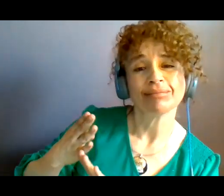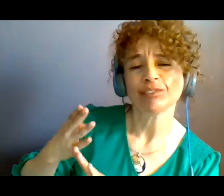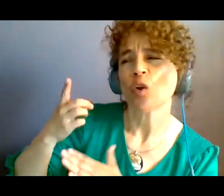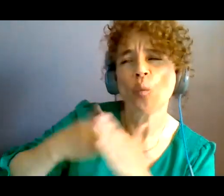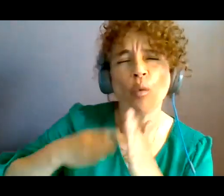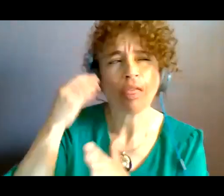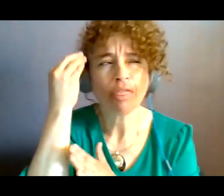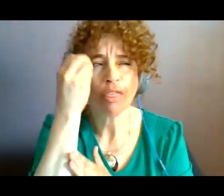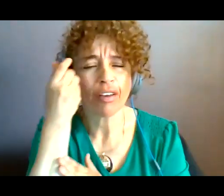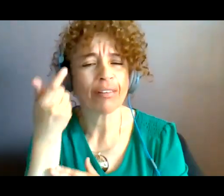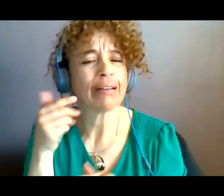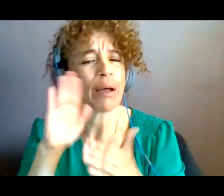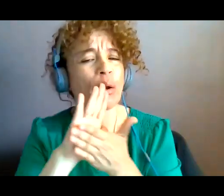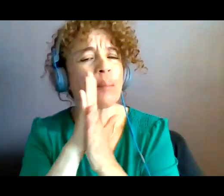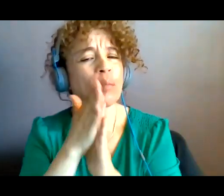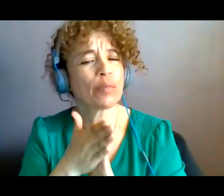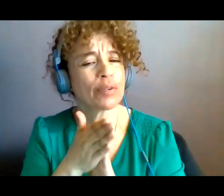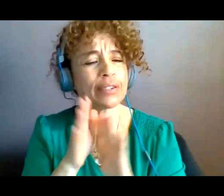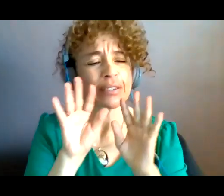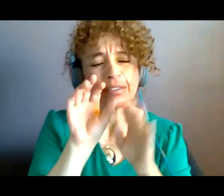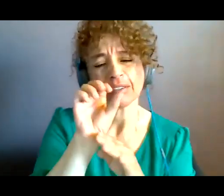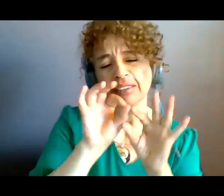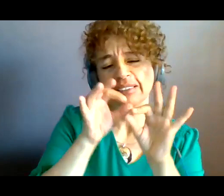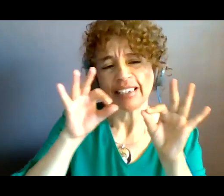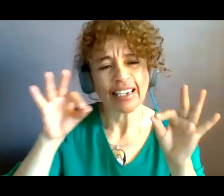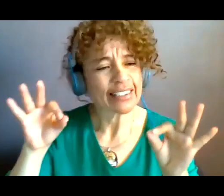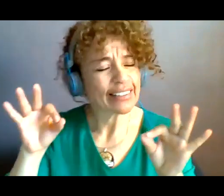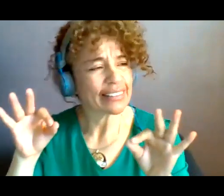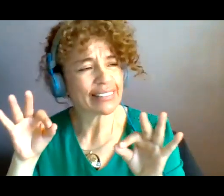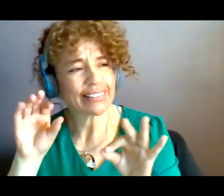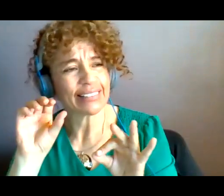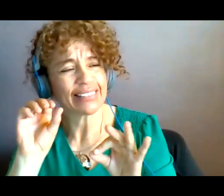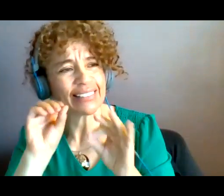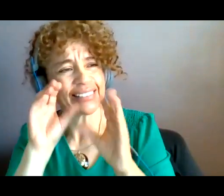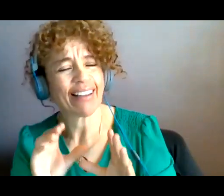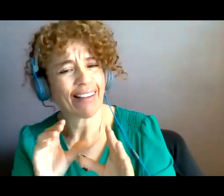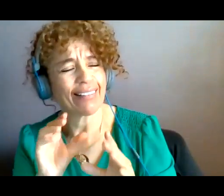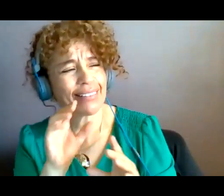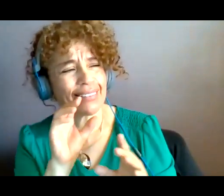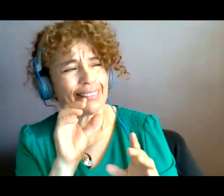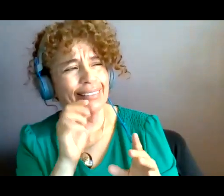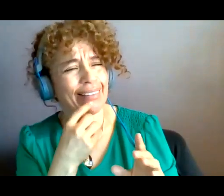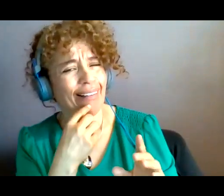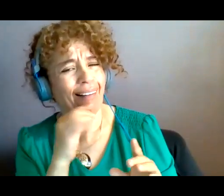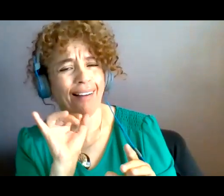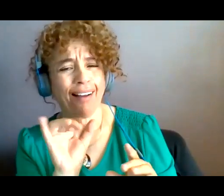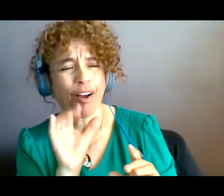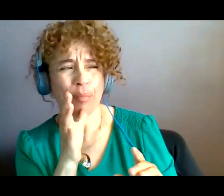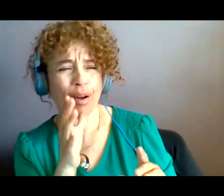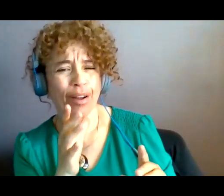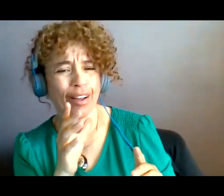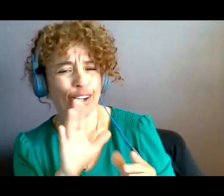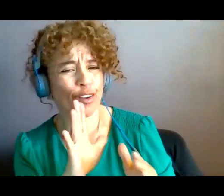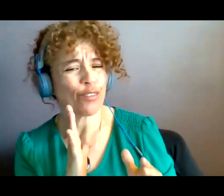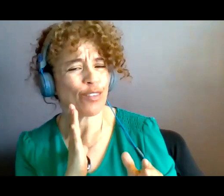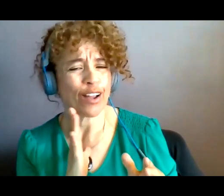do you think? I could become a census taker." And he said, "Mom, you'd be